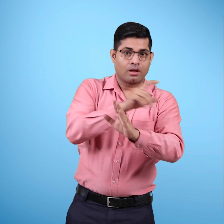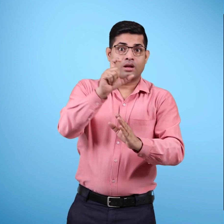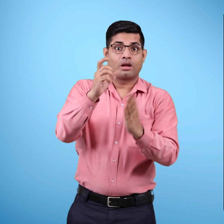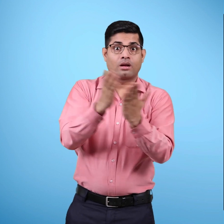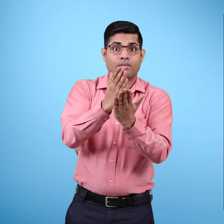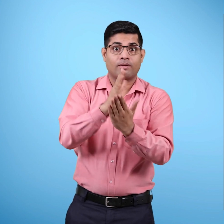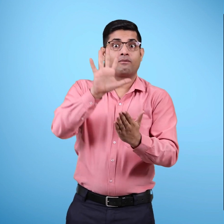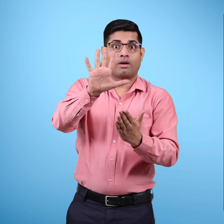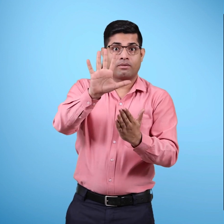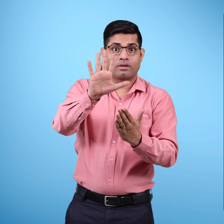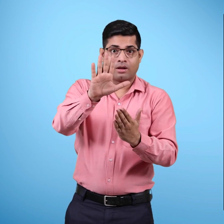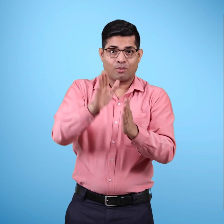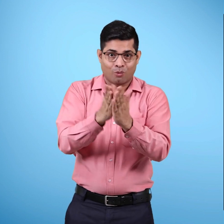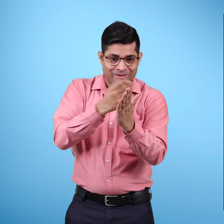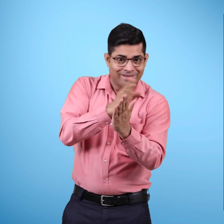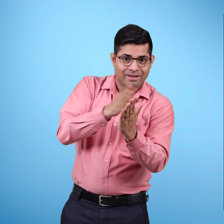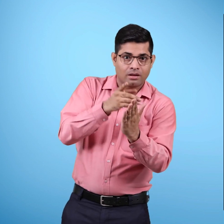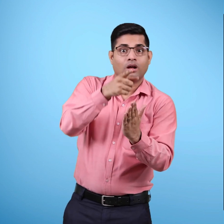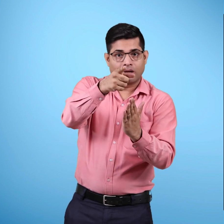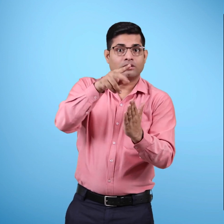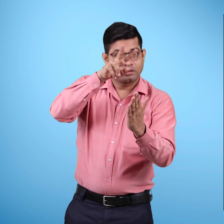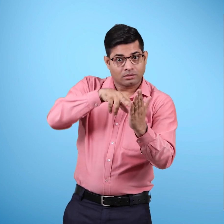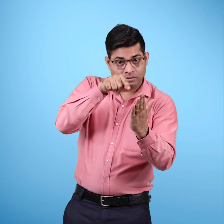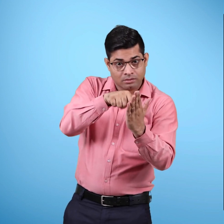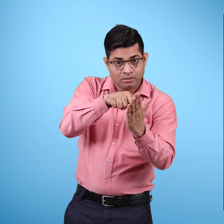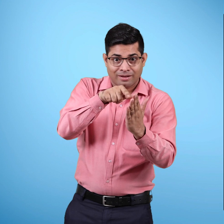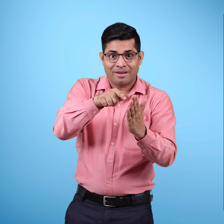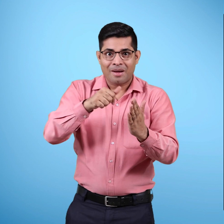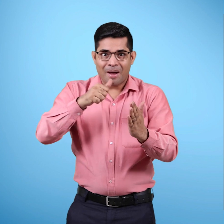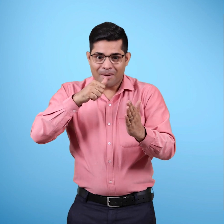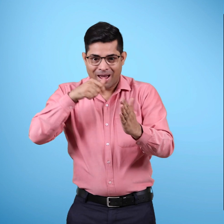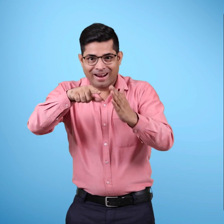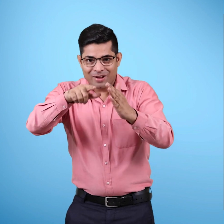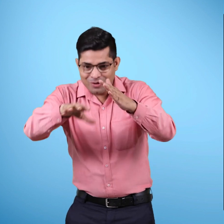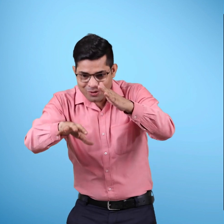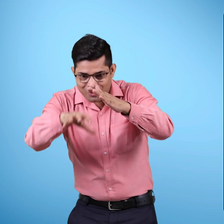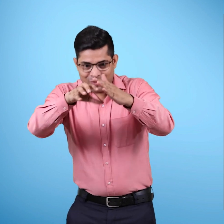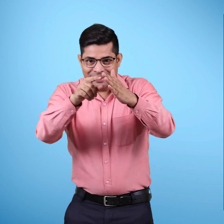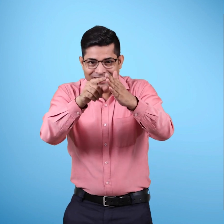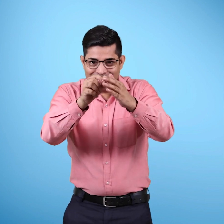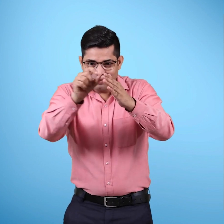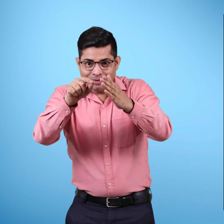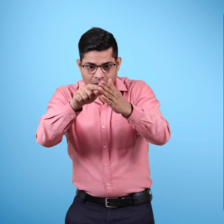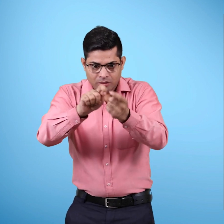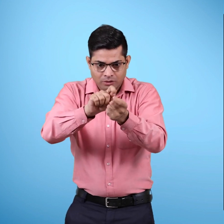In chapter 5, we noticed water changing into different forms in some of our activities.